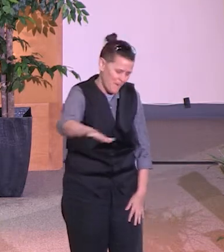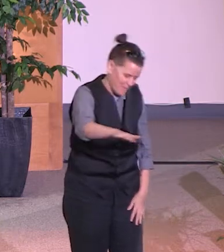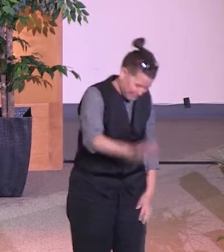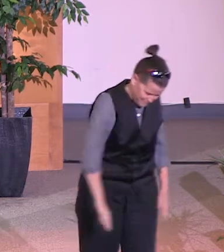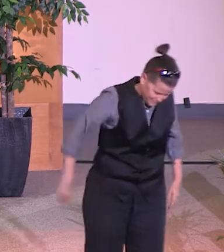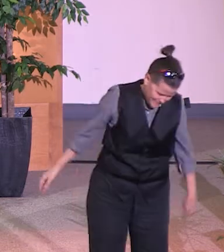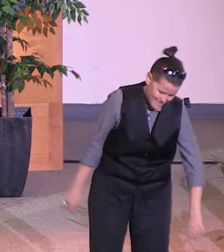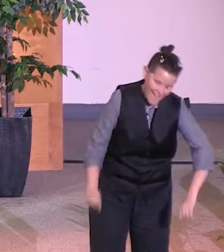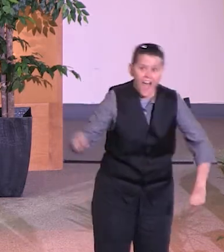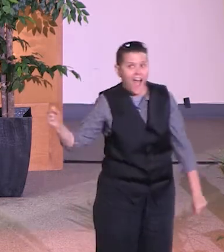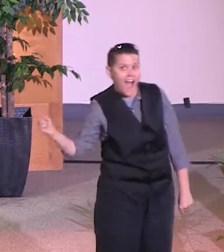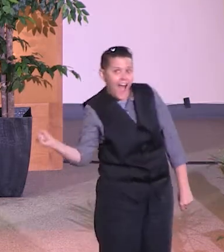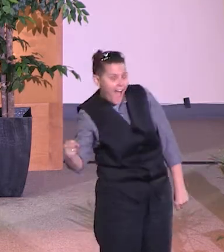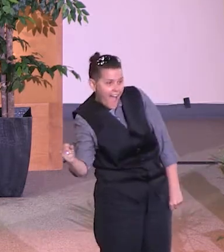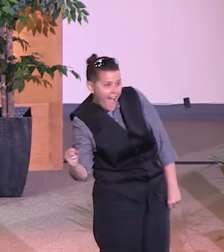Yeah.